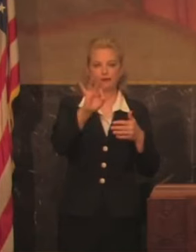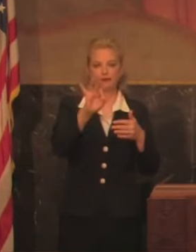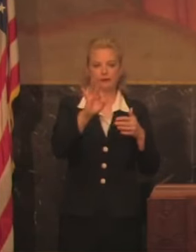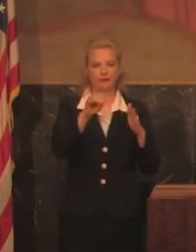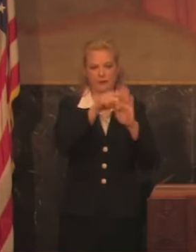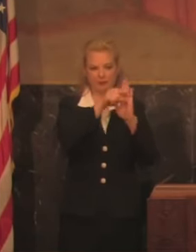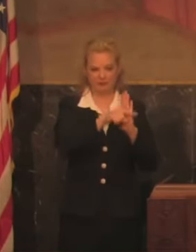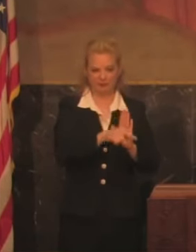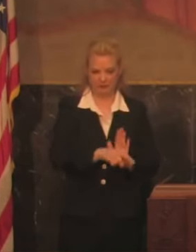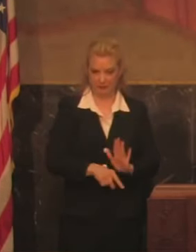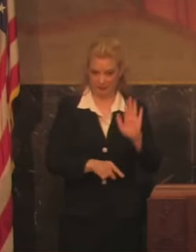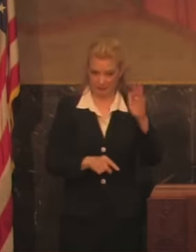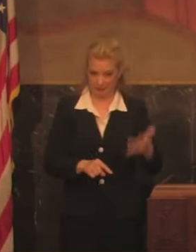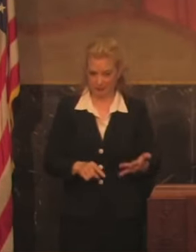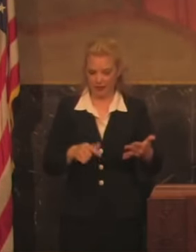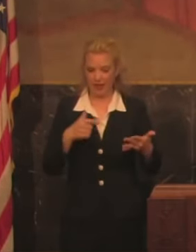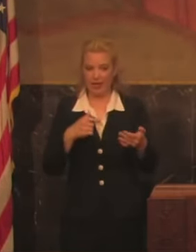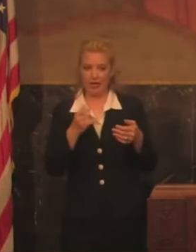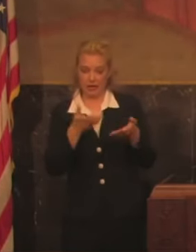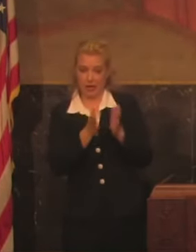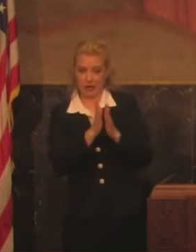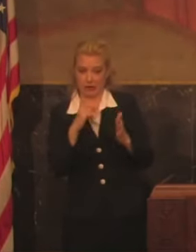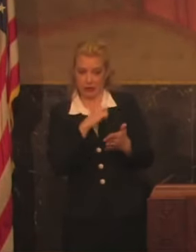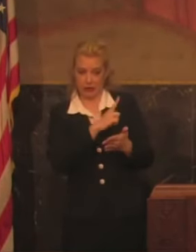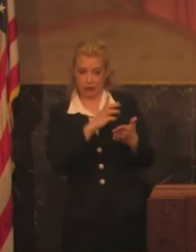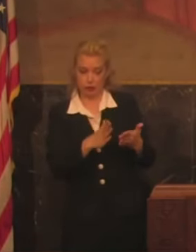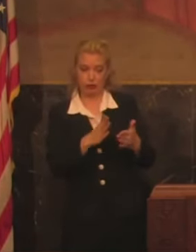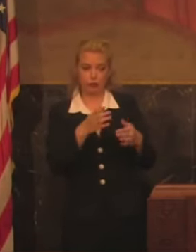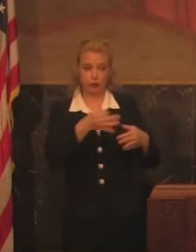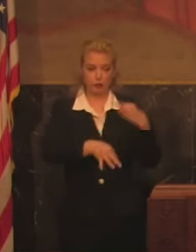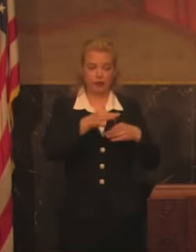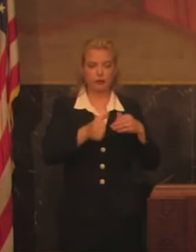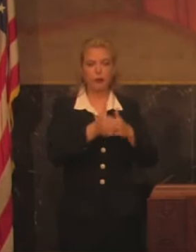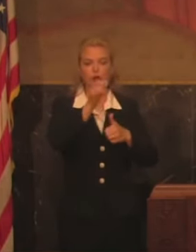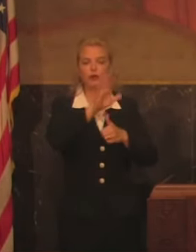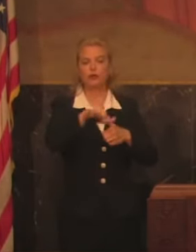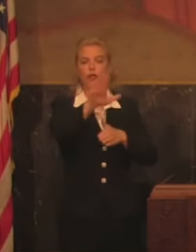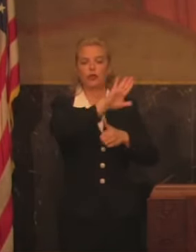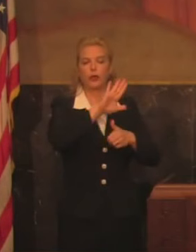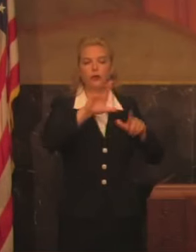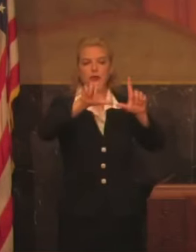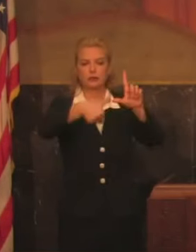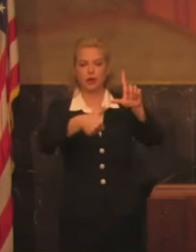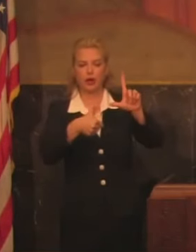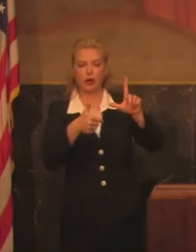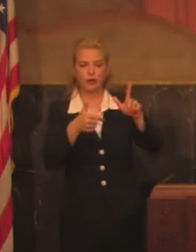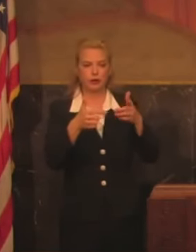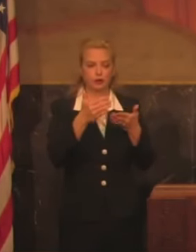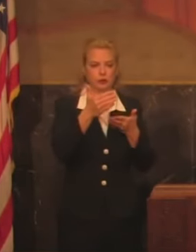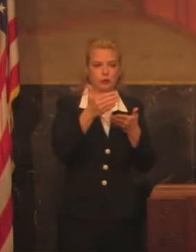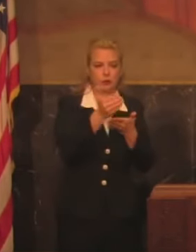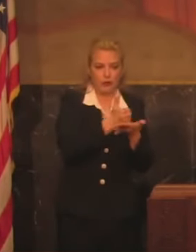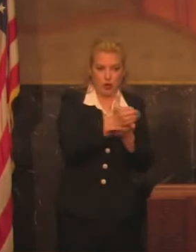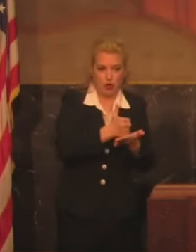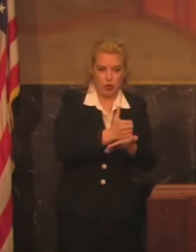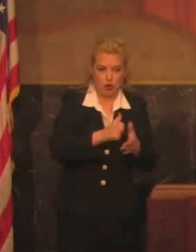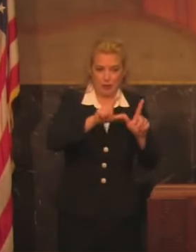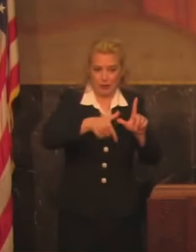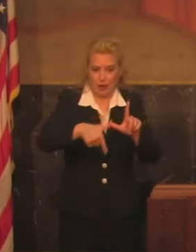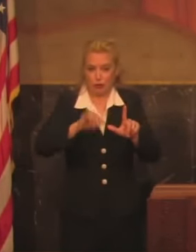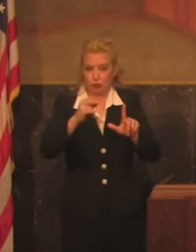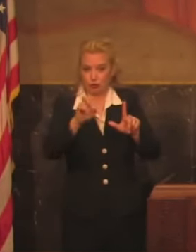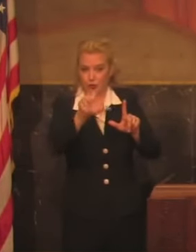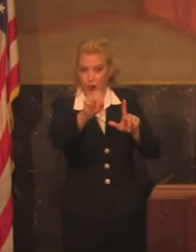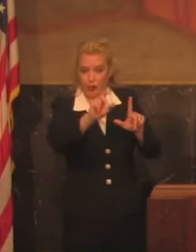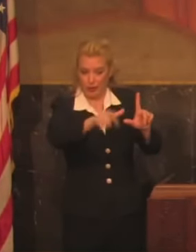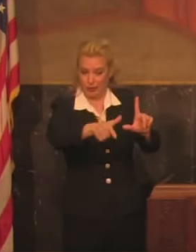and that is replace most, not all, but most of the expiring short-term revenue that falls off the table on June 30th, then come July